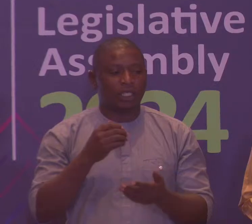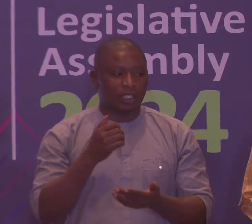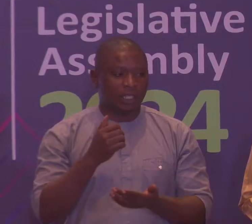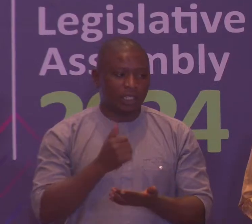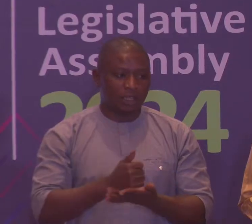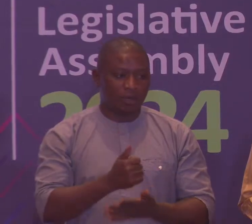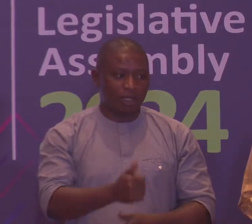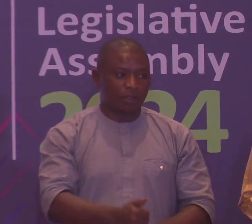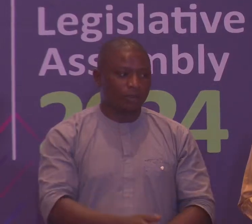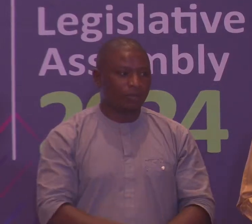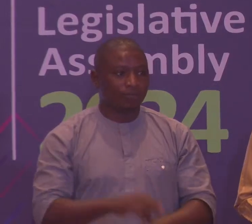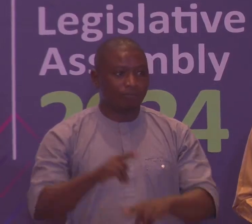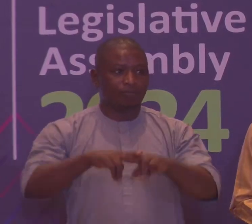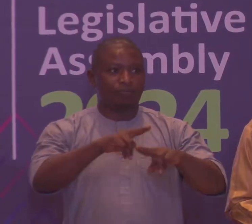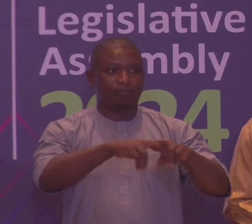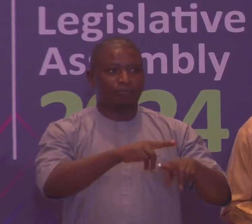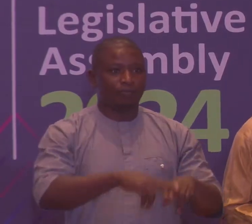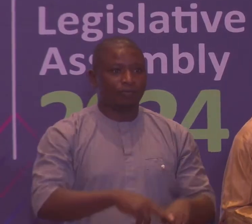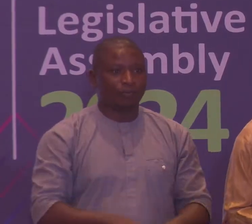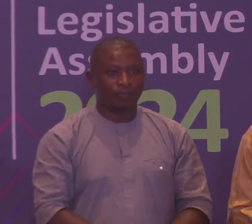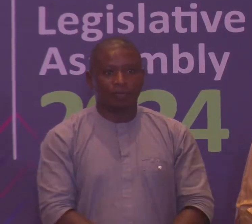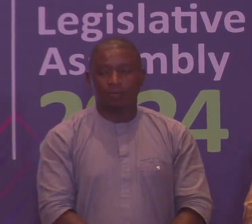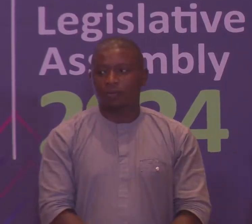reign. You may take your seats. Thank you.